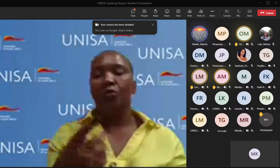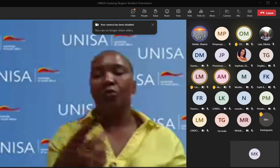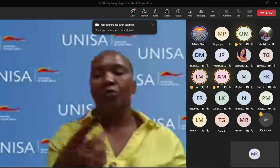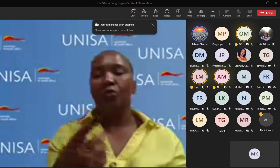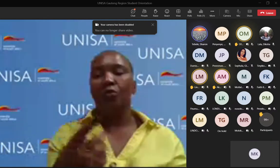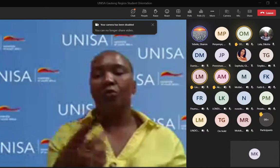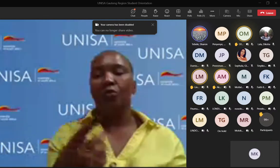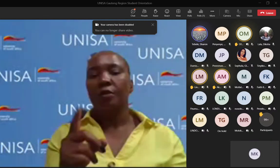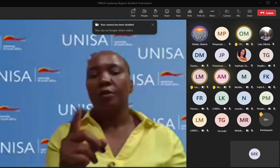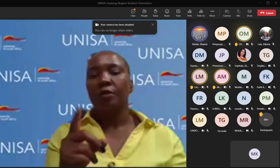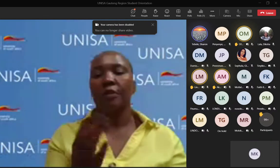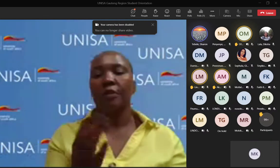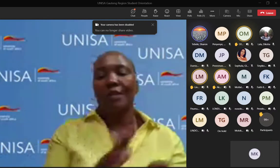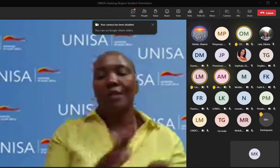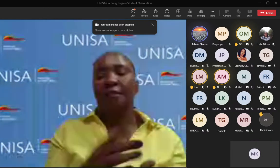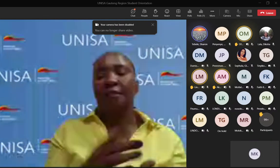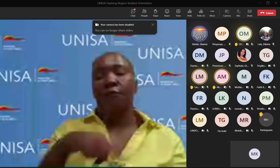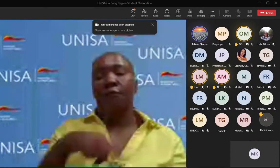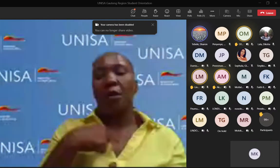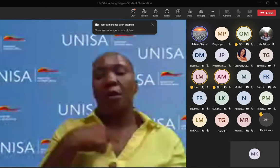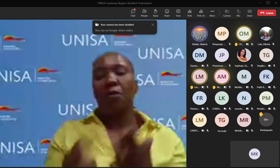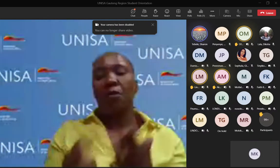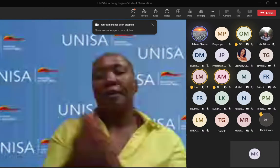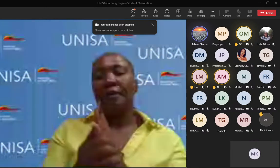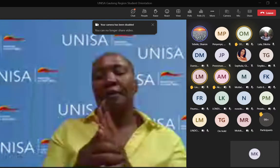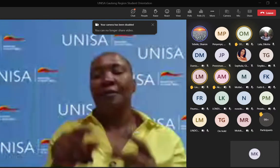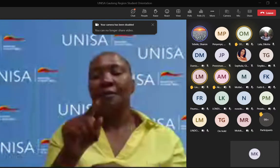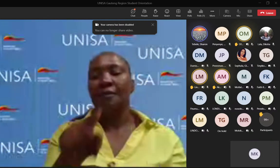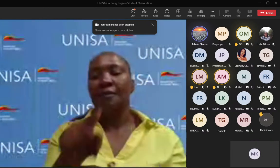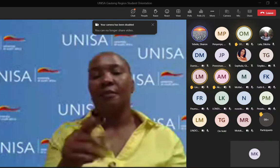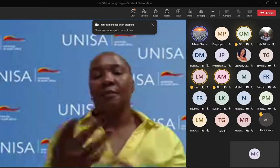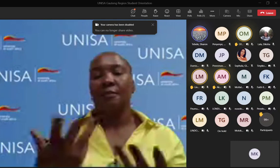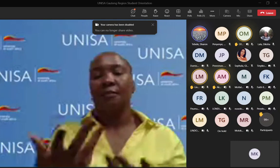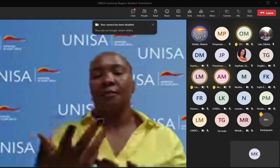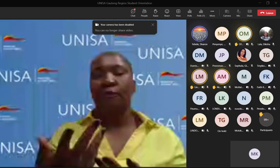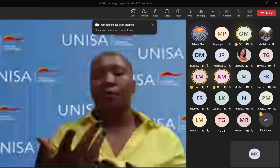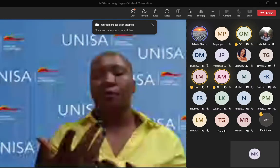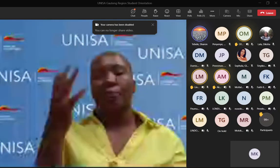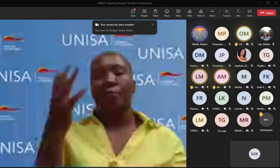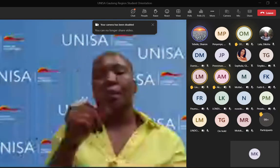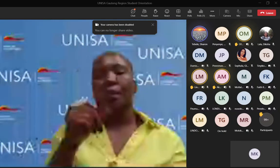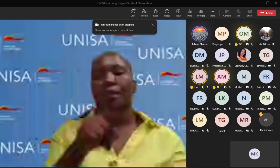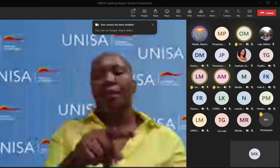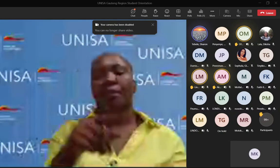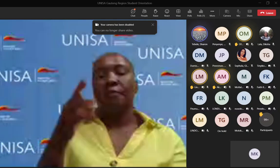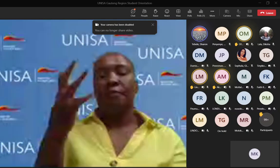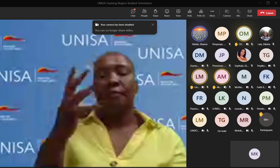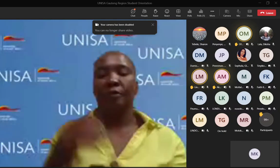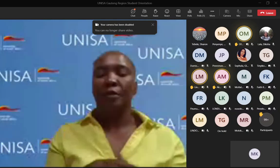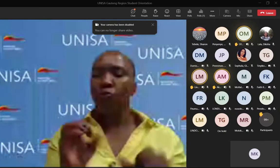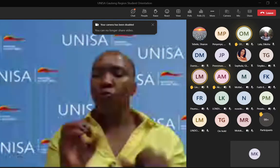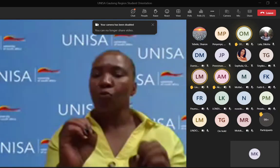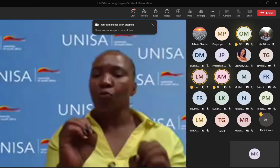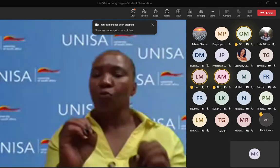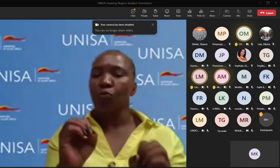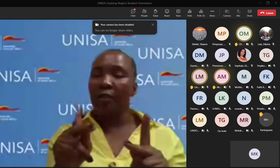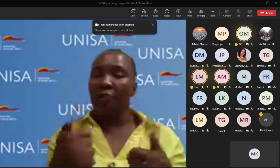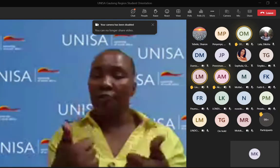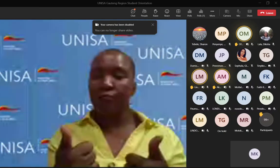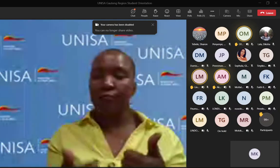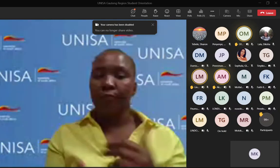from our side and we have the request that you just follow through with the presentation is that okay um Miss Daniel